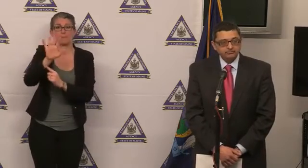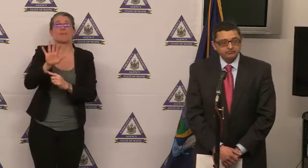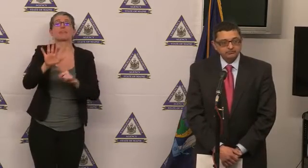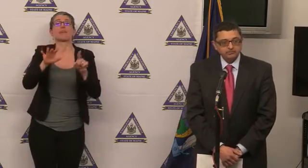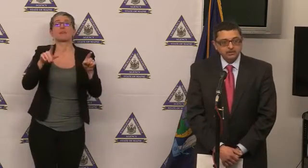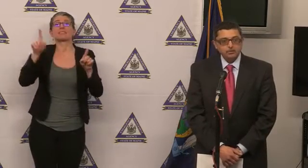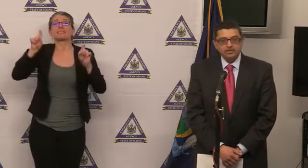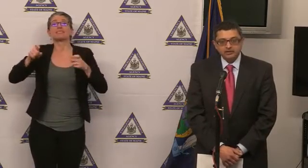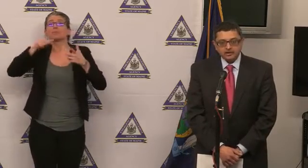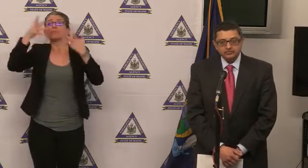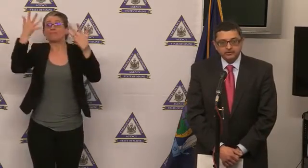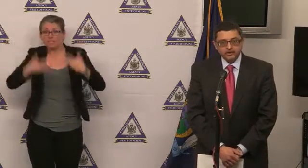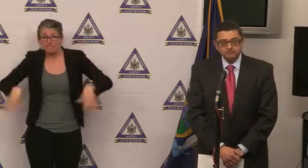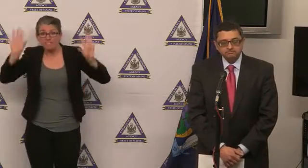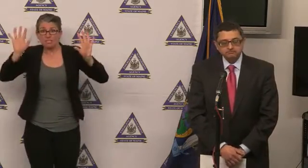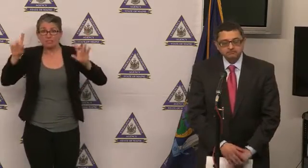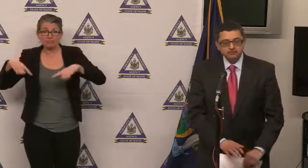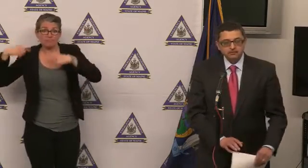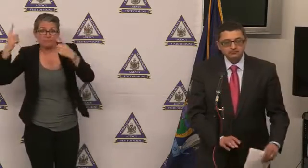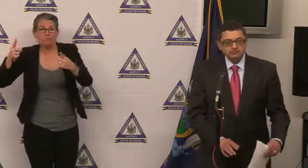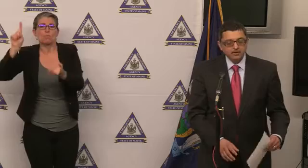us, and we acknowledge that.